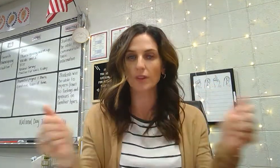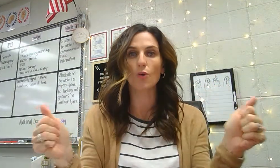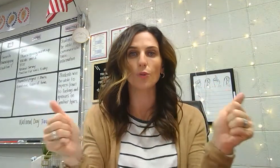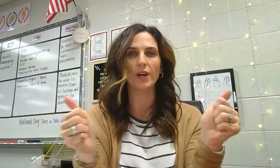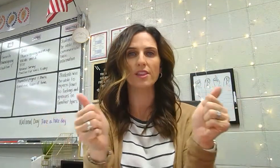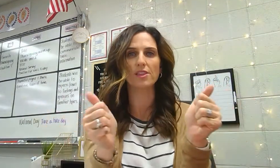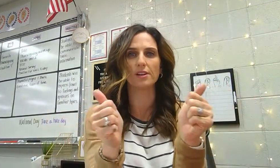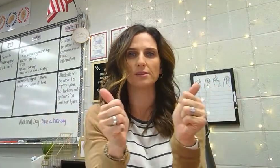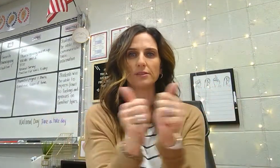With,